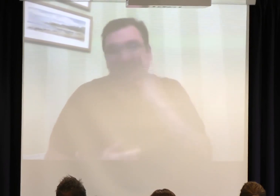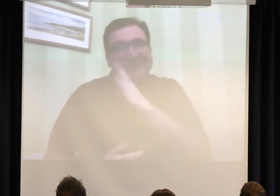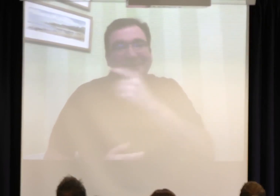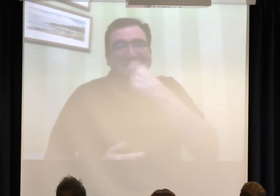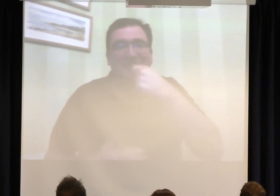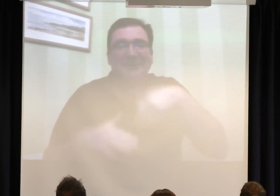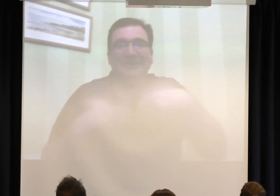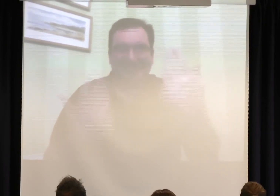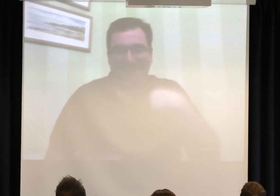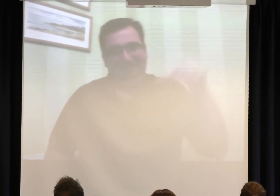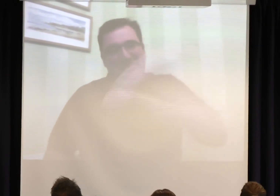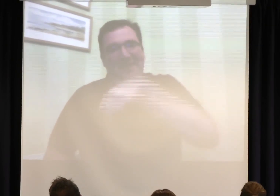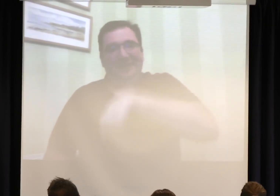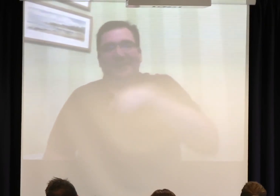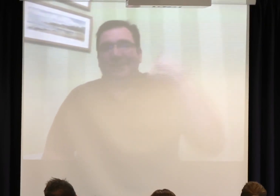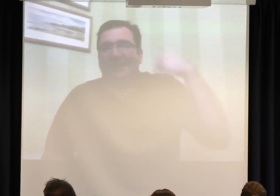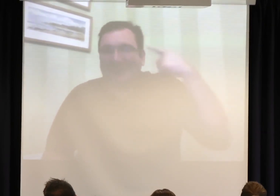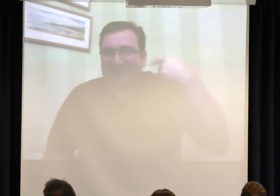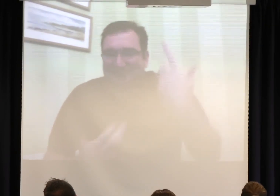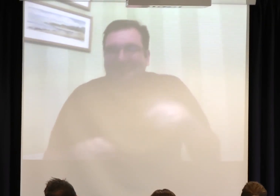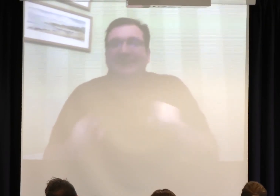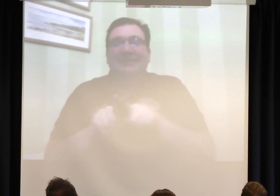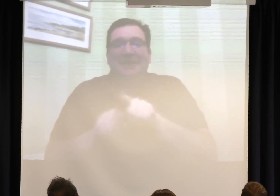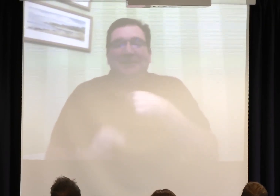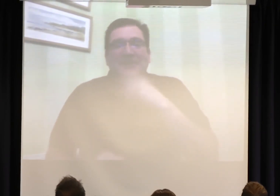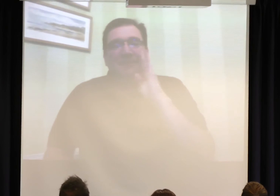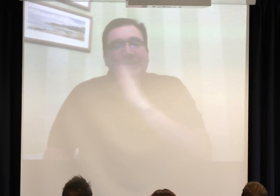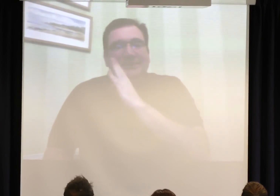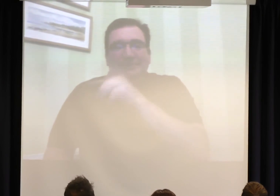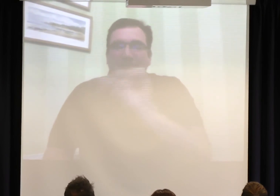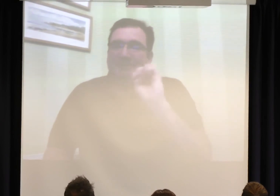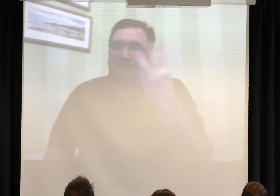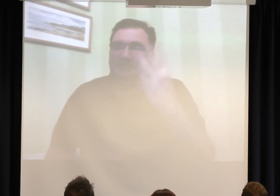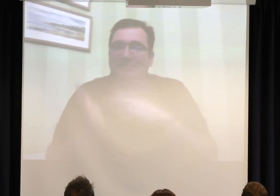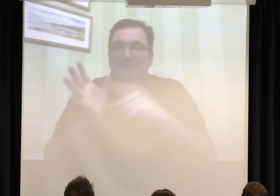with you in Melbourne, because I was with you up until last weekend. I'm now back here in London.